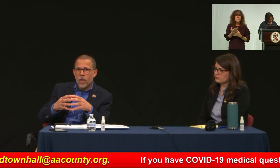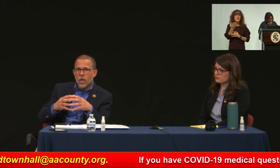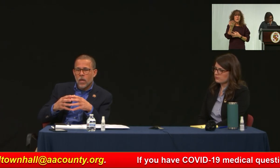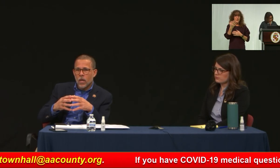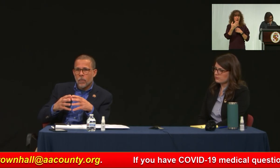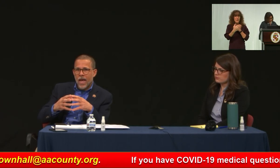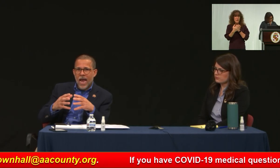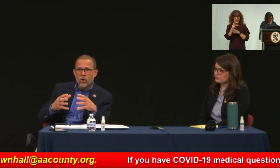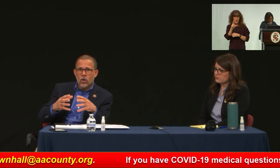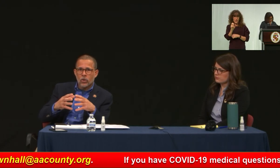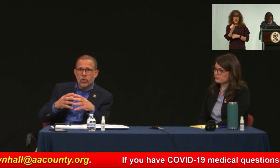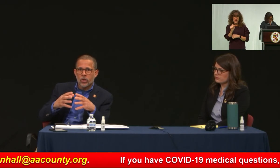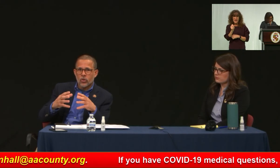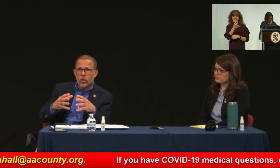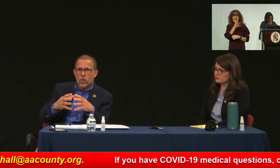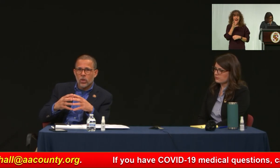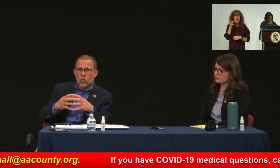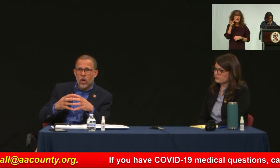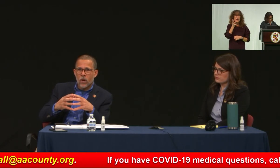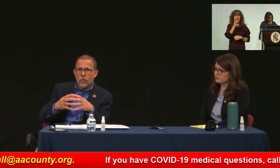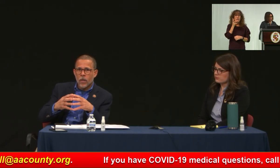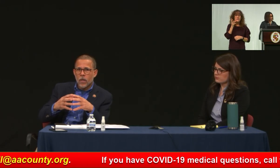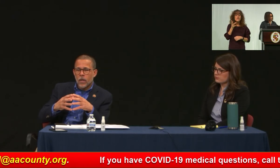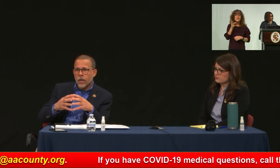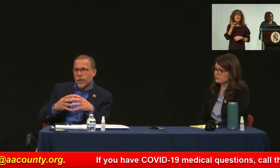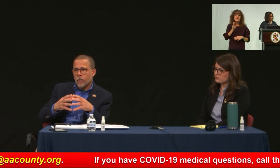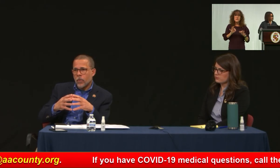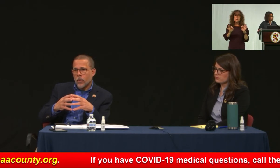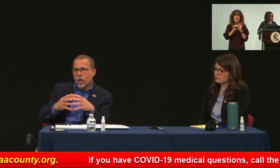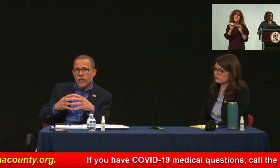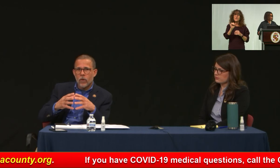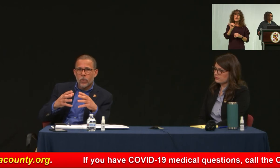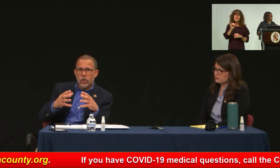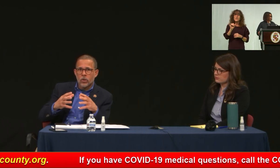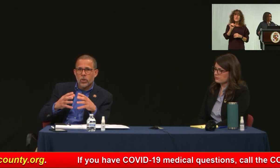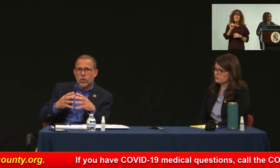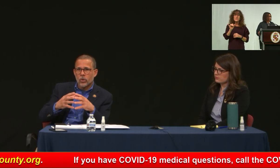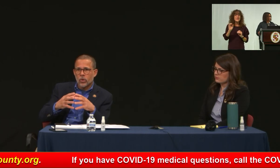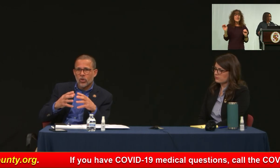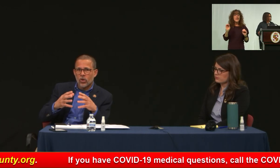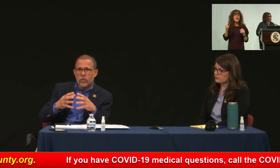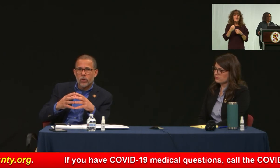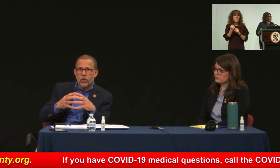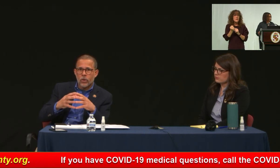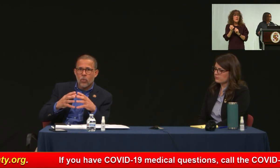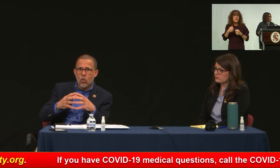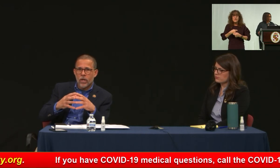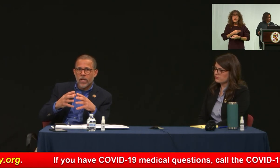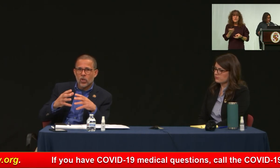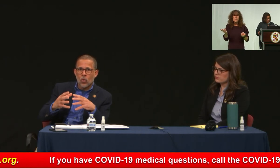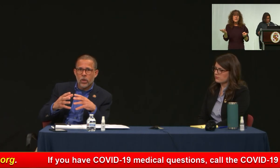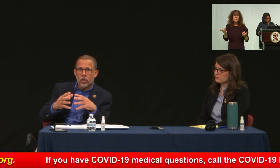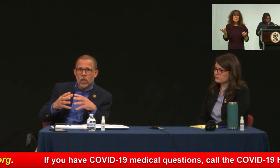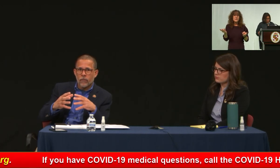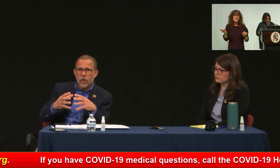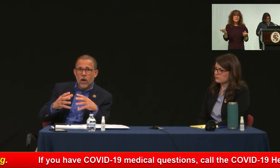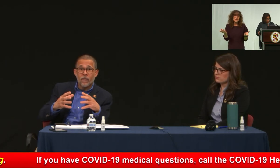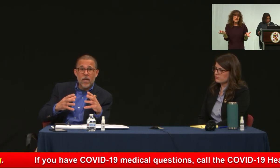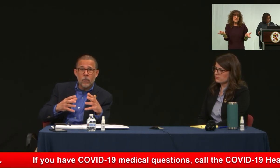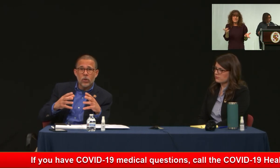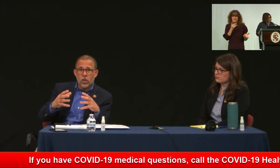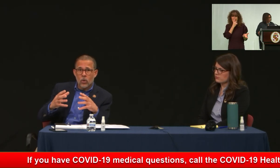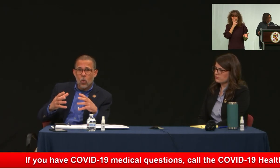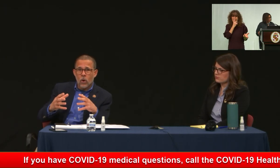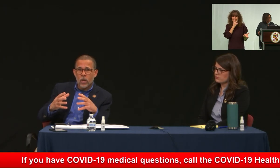country. Agriculture is critical as well. None of the producers or distributors are reporting a shortage